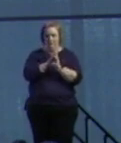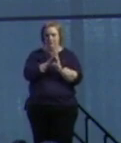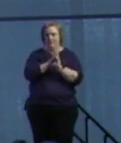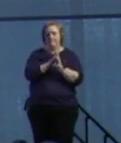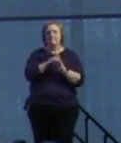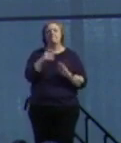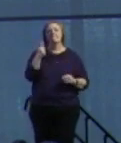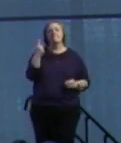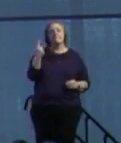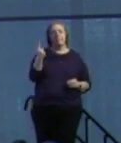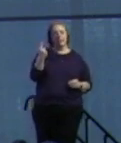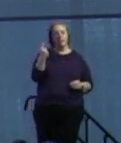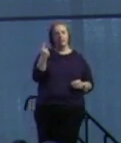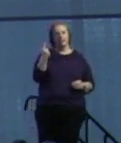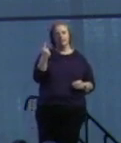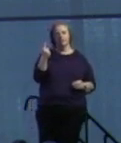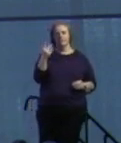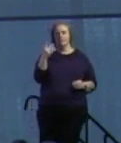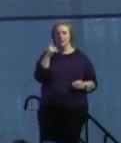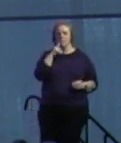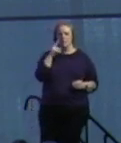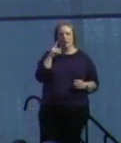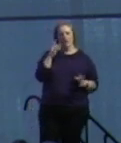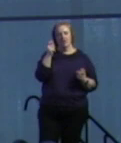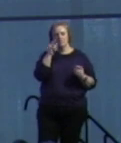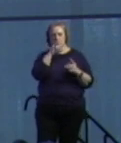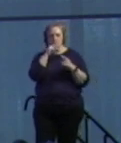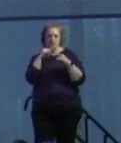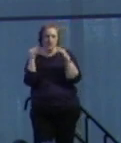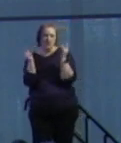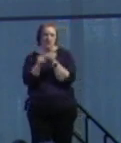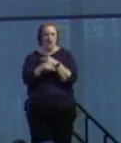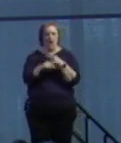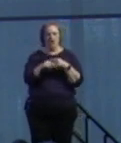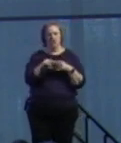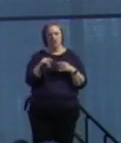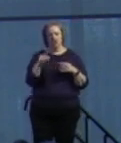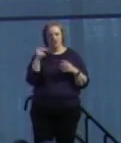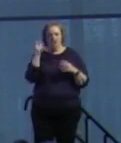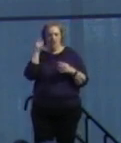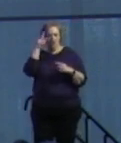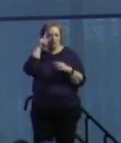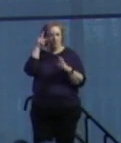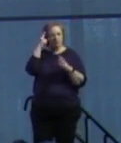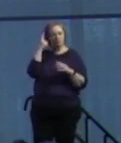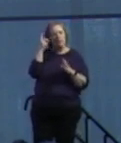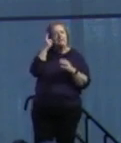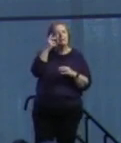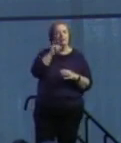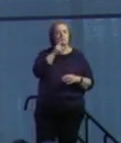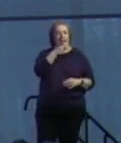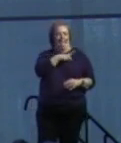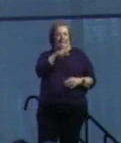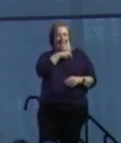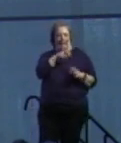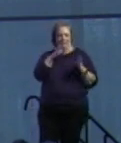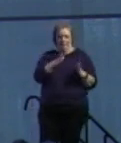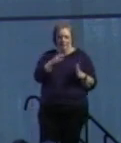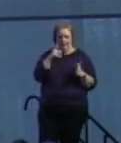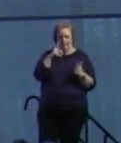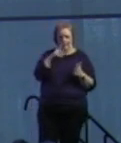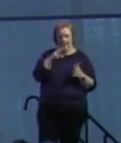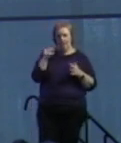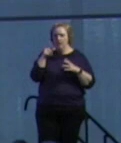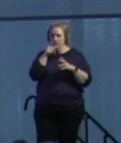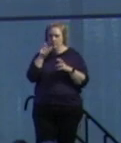was a edgy, sarcastic, cynical detective. And the other one was a